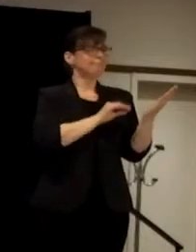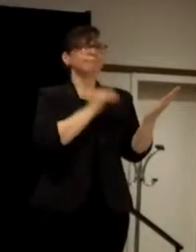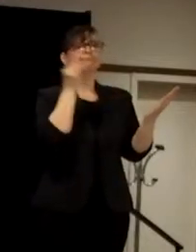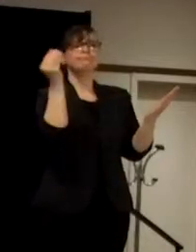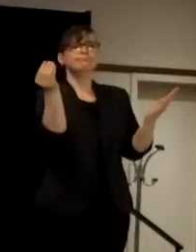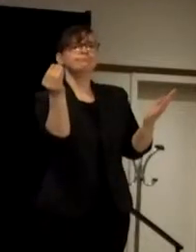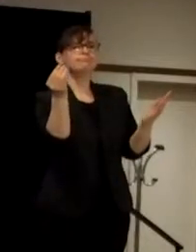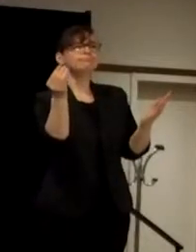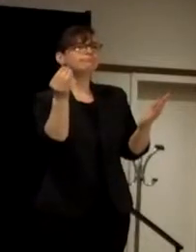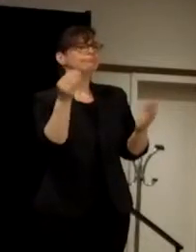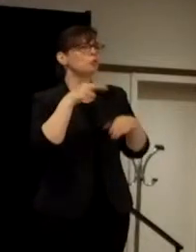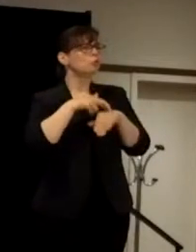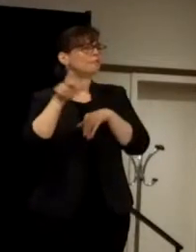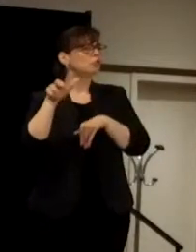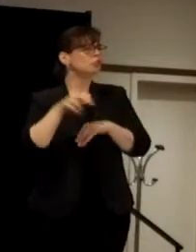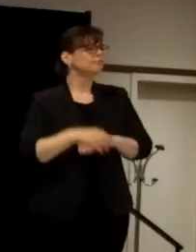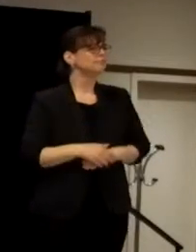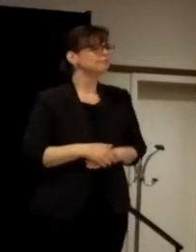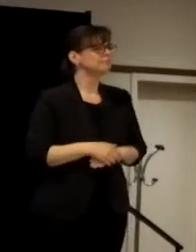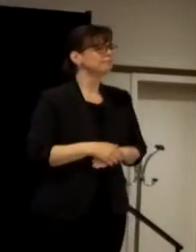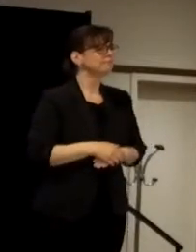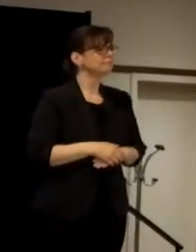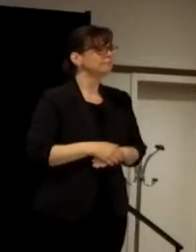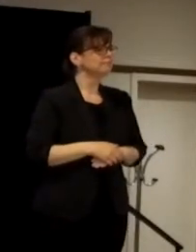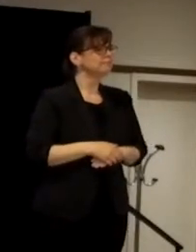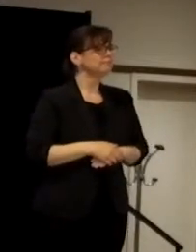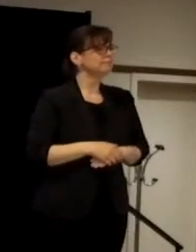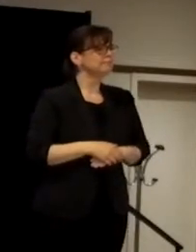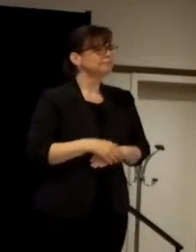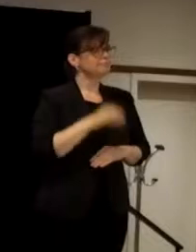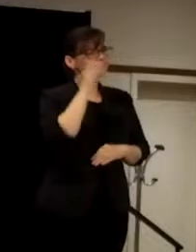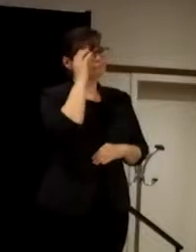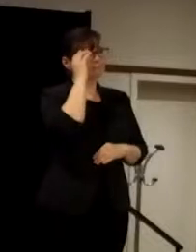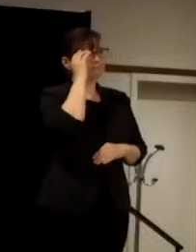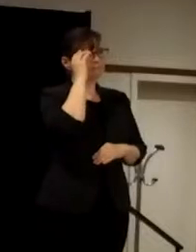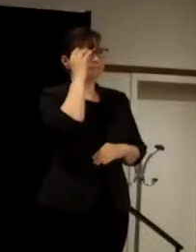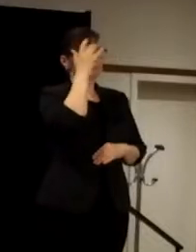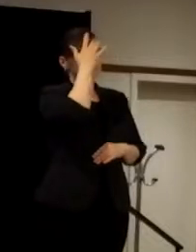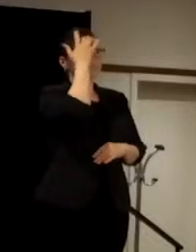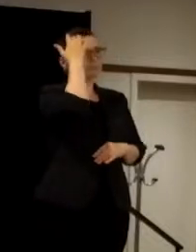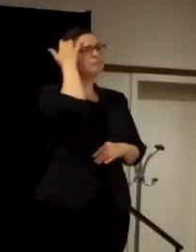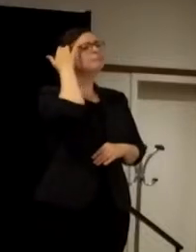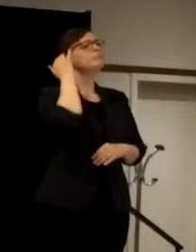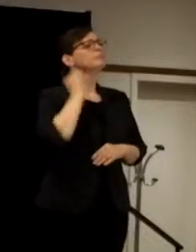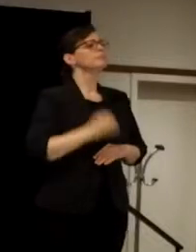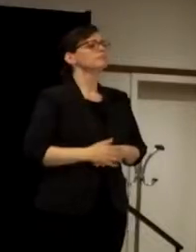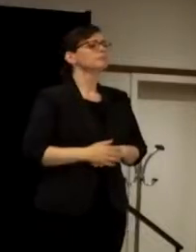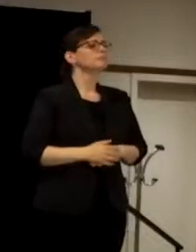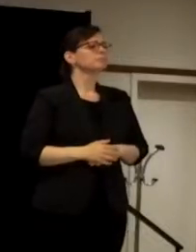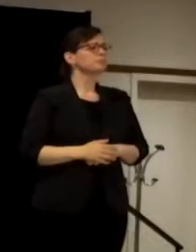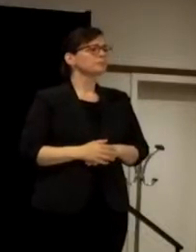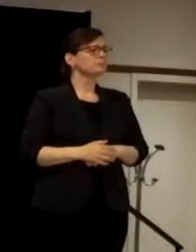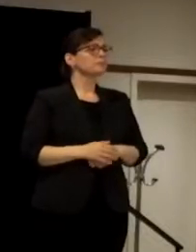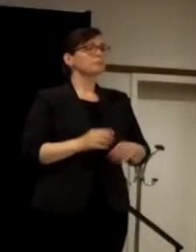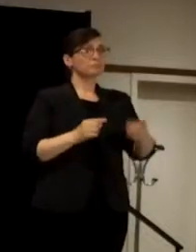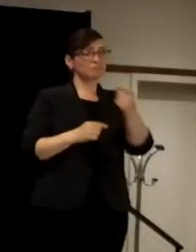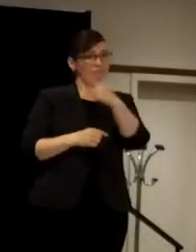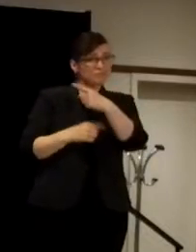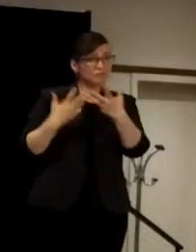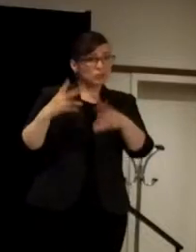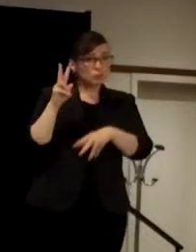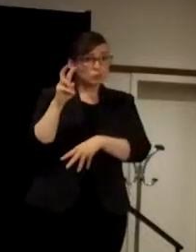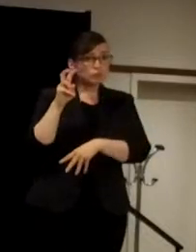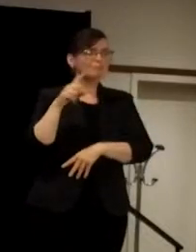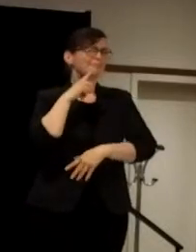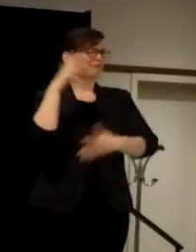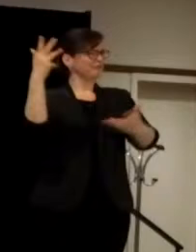Ryan, you said that later this week we'll get to 200,000 first shots. I think we're probably already there, Josh. It's just it hasn't updated yet. Have you allowed